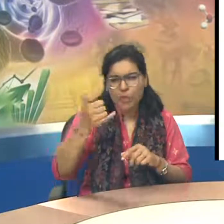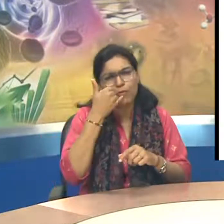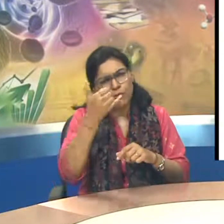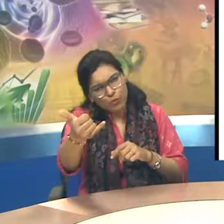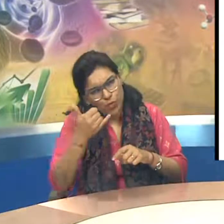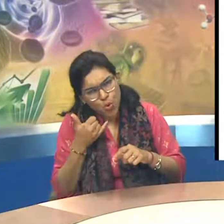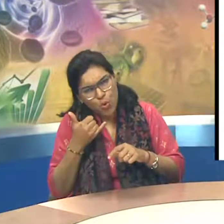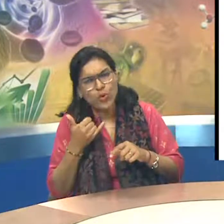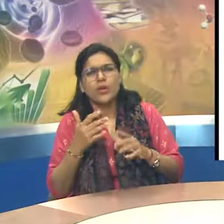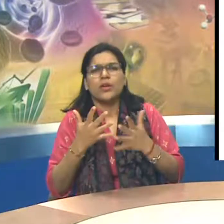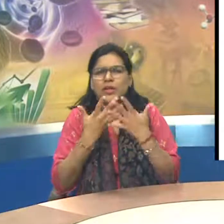people are